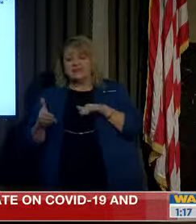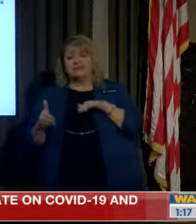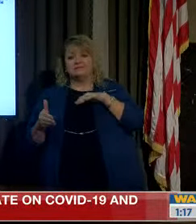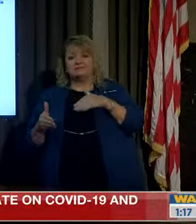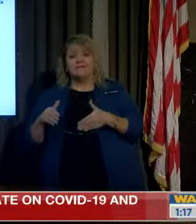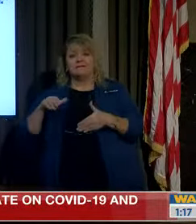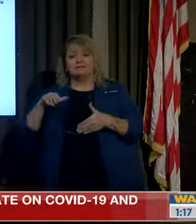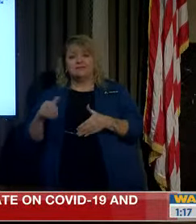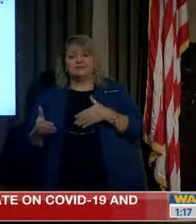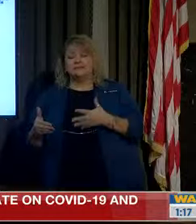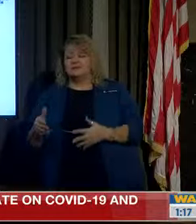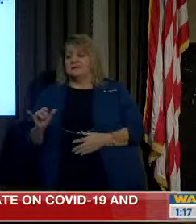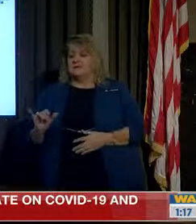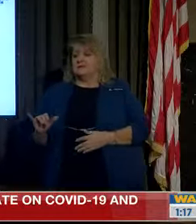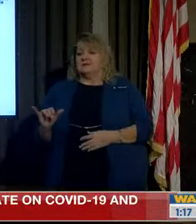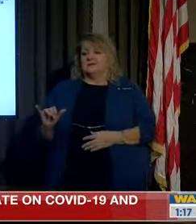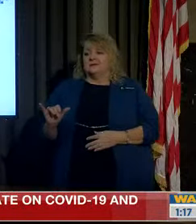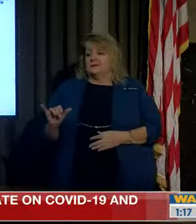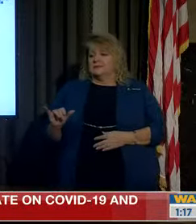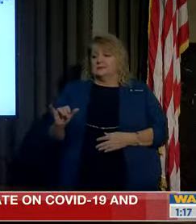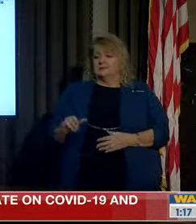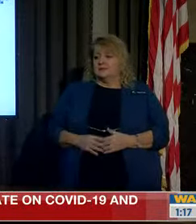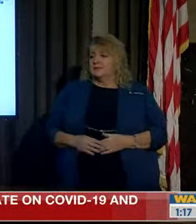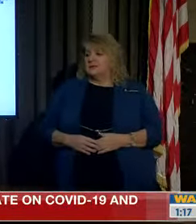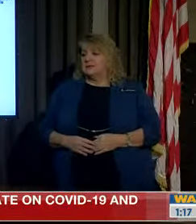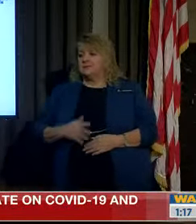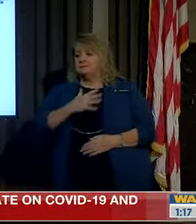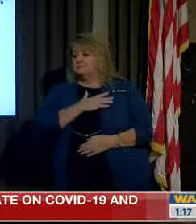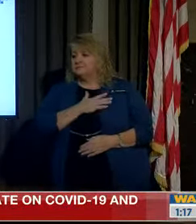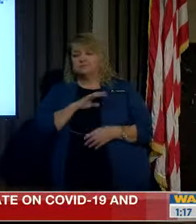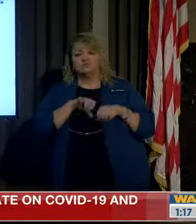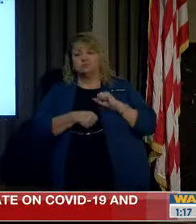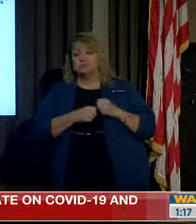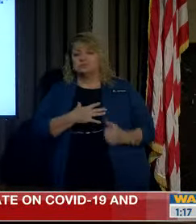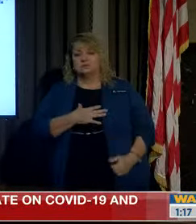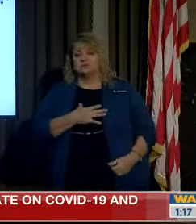both remarkable and unfortunate and regrettable.